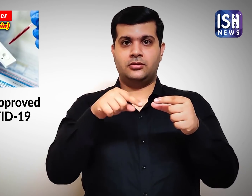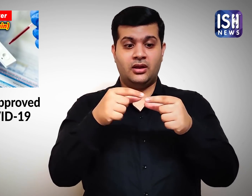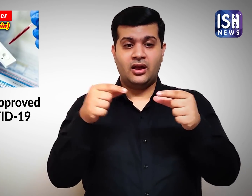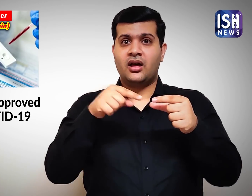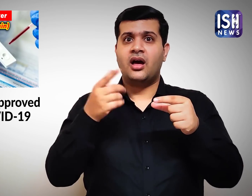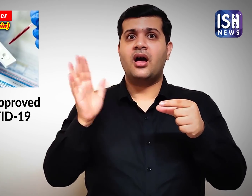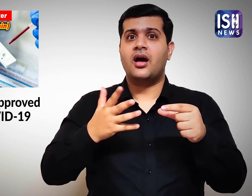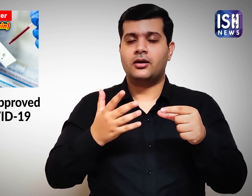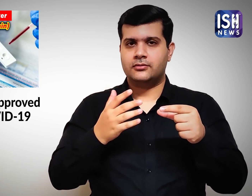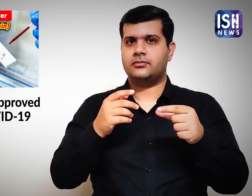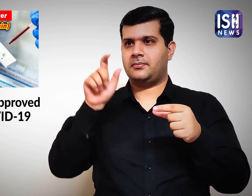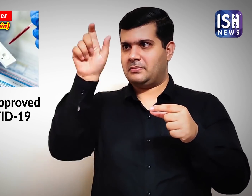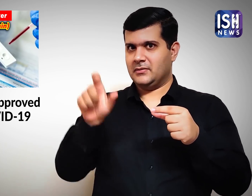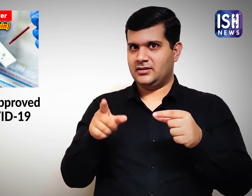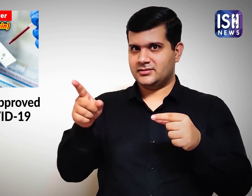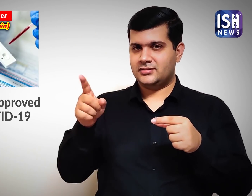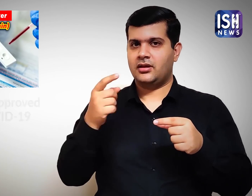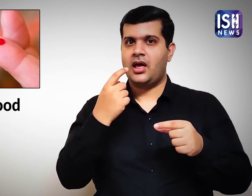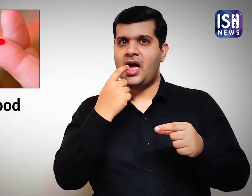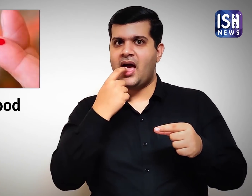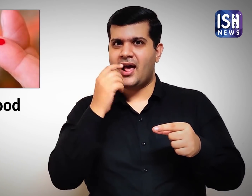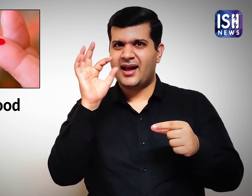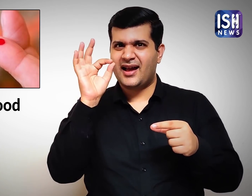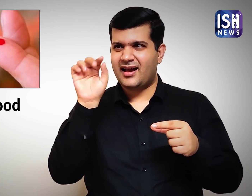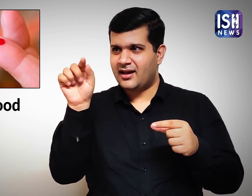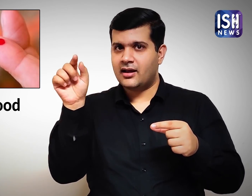saliva or blood sample is taken and then put on the strip.